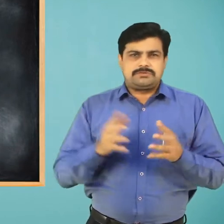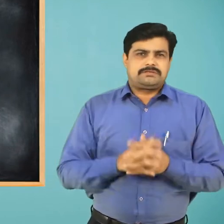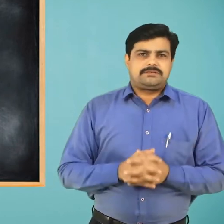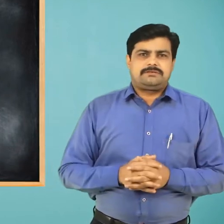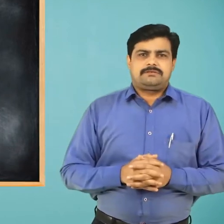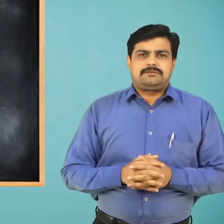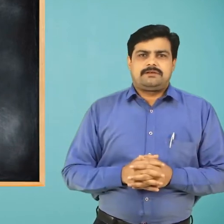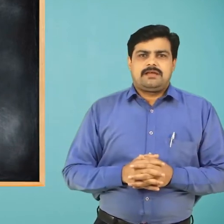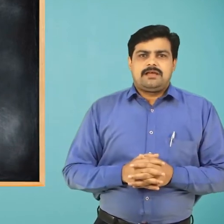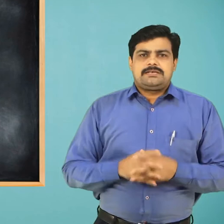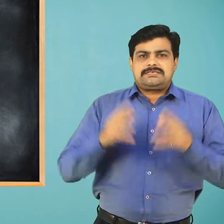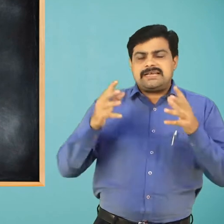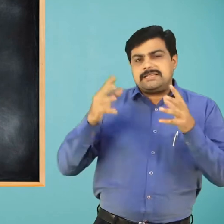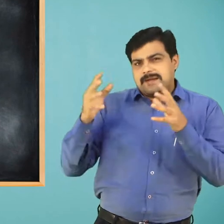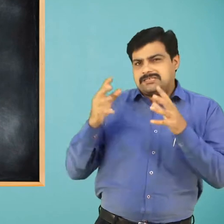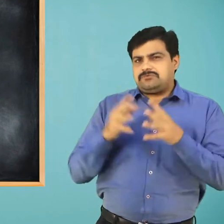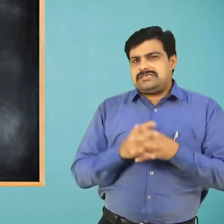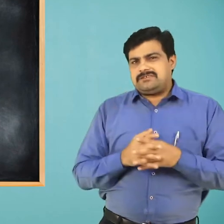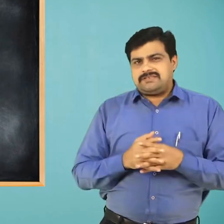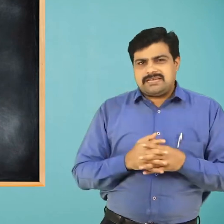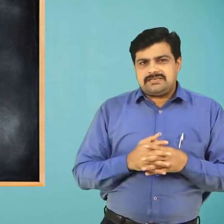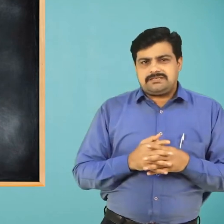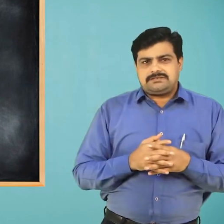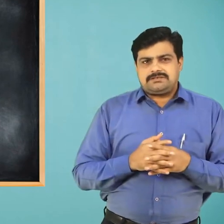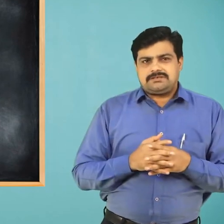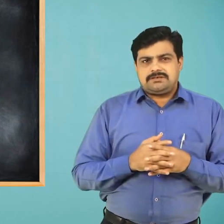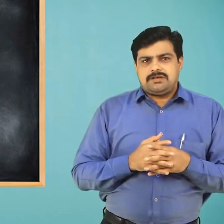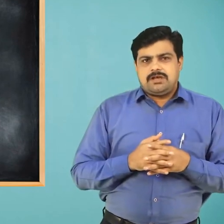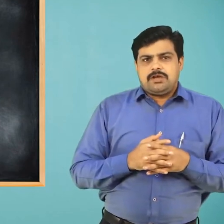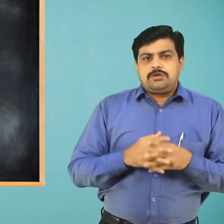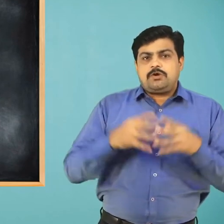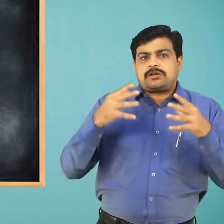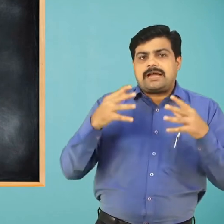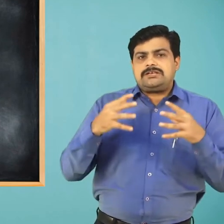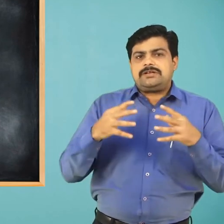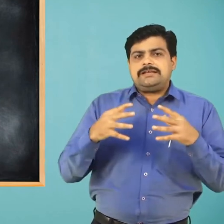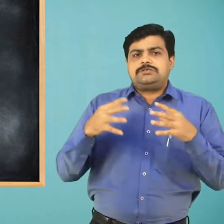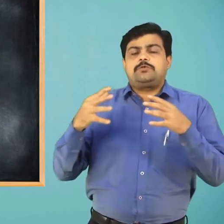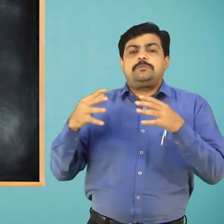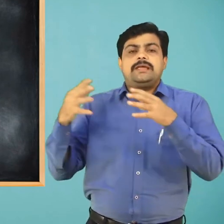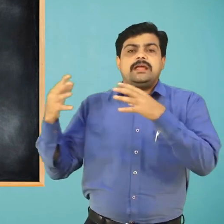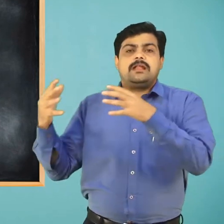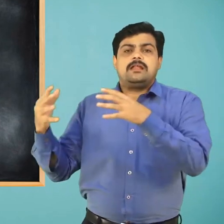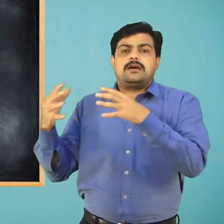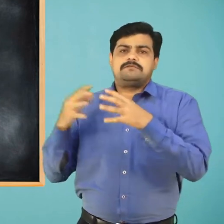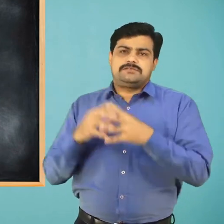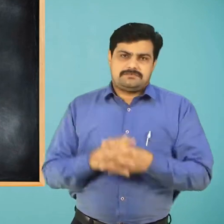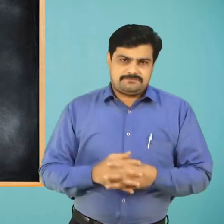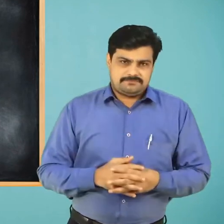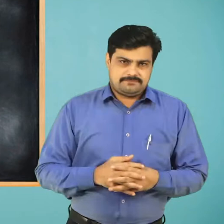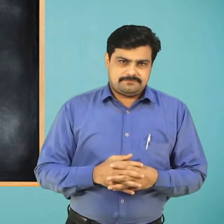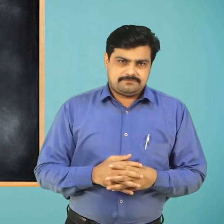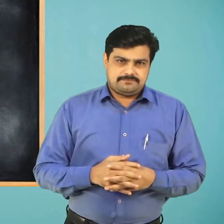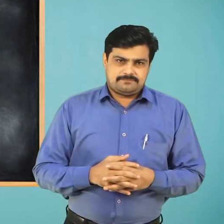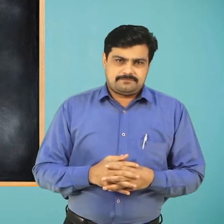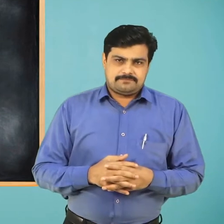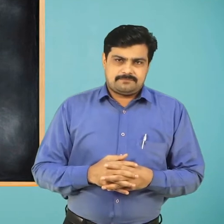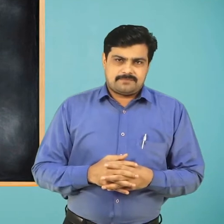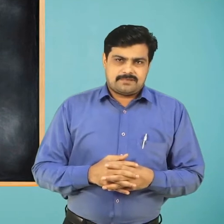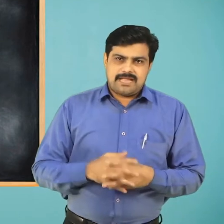used. See the passive voice of the sentence. Your country should be loved. Take